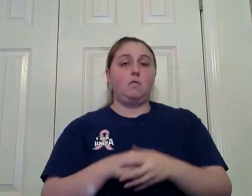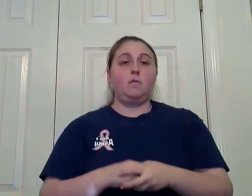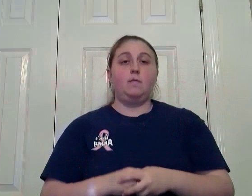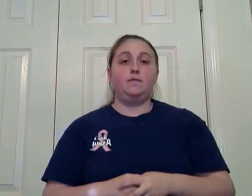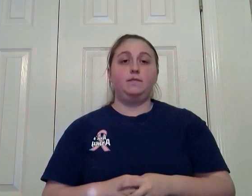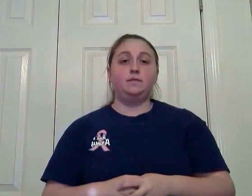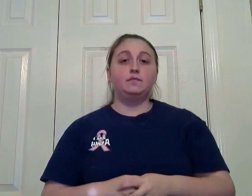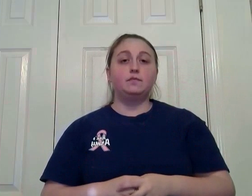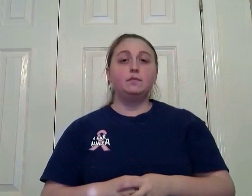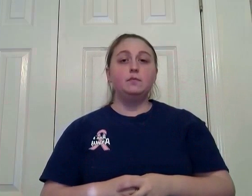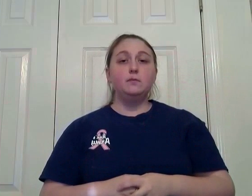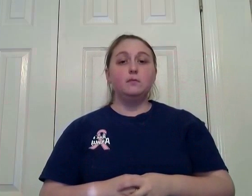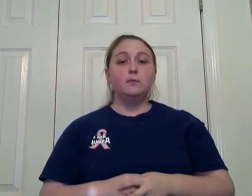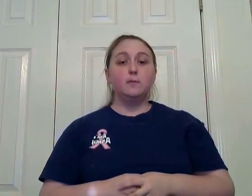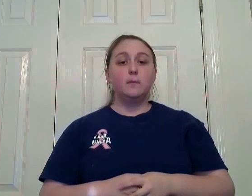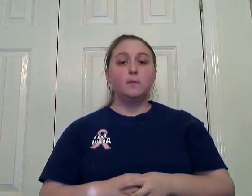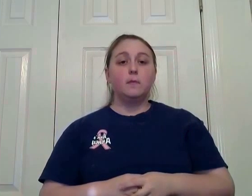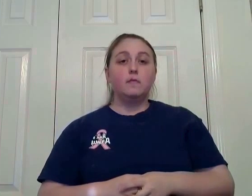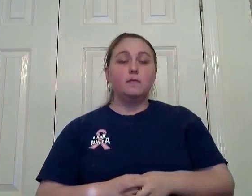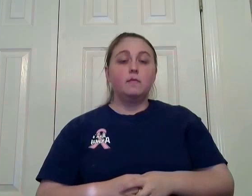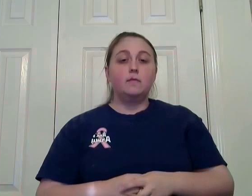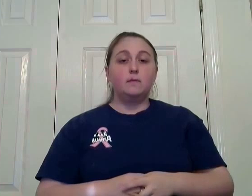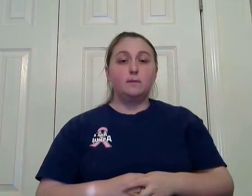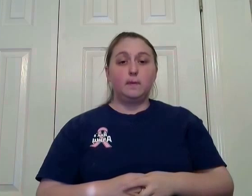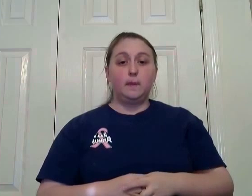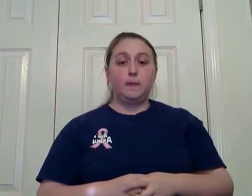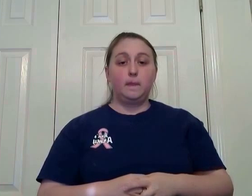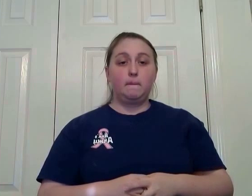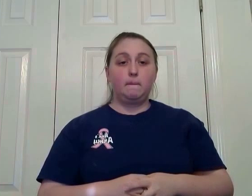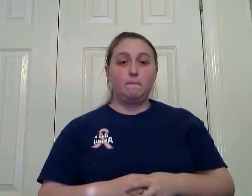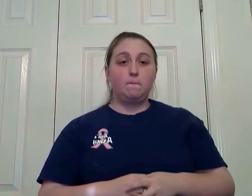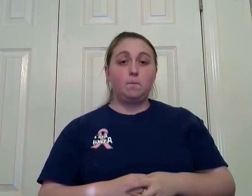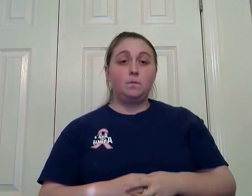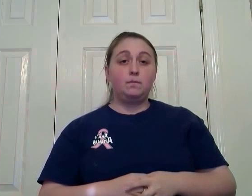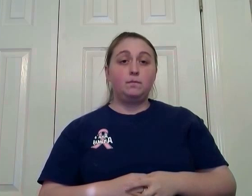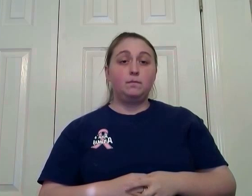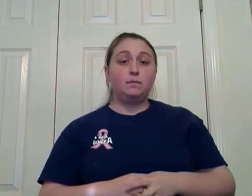Of course, if somebody else has a better boat and his skills are better, he's going to beat me there.